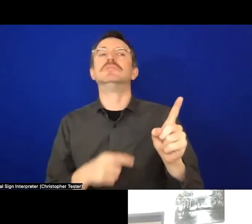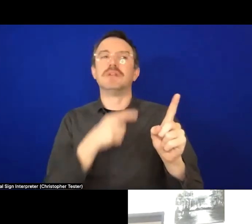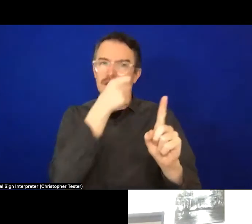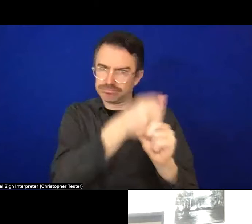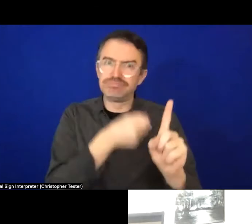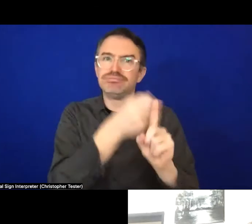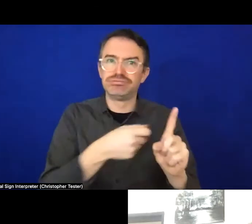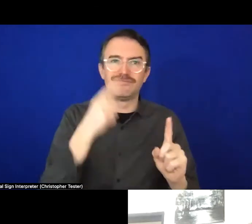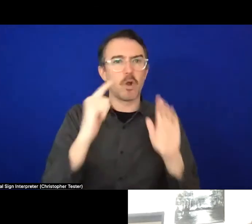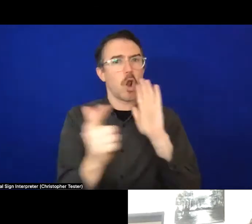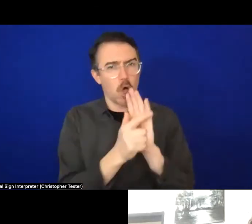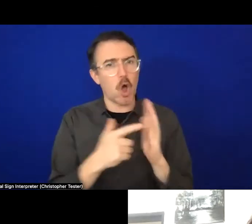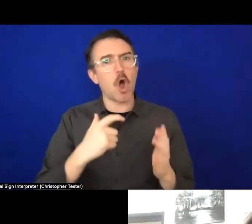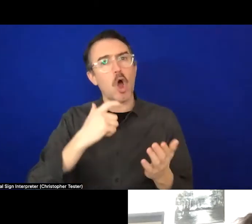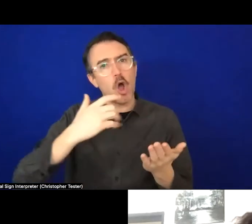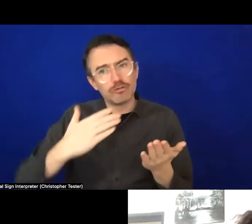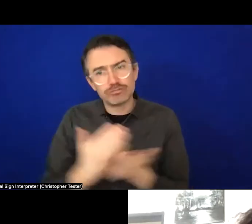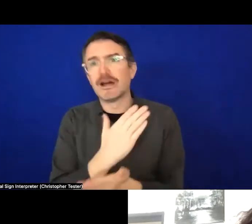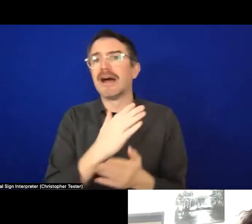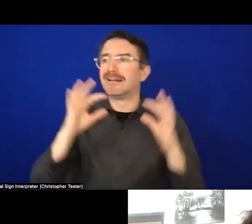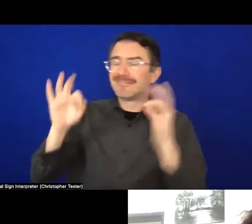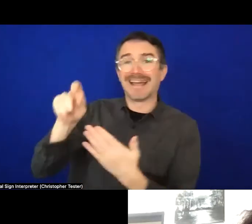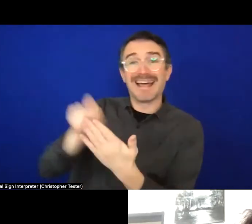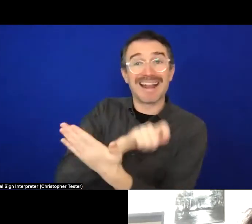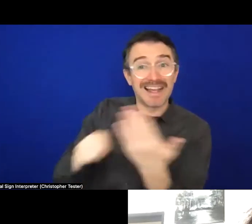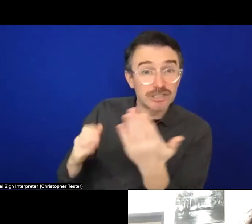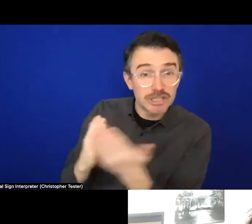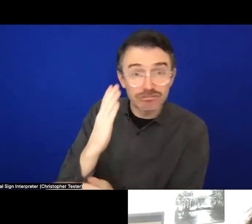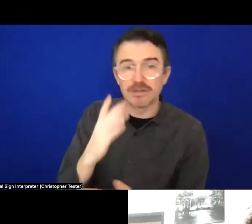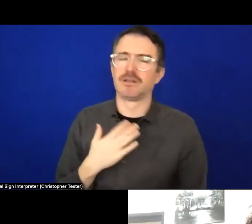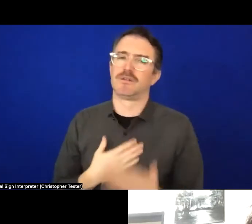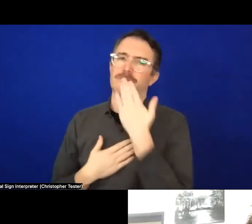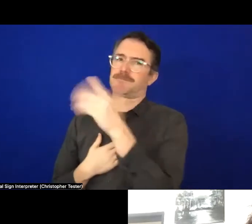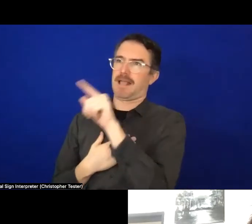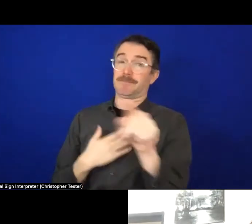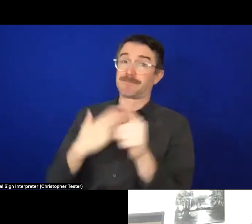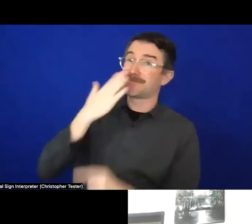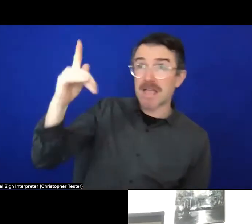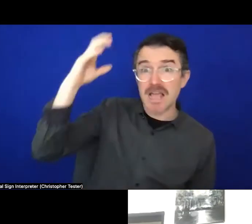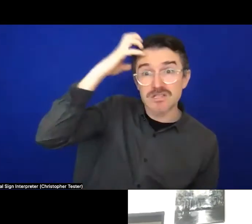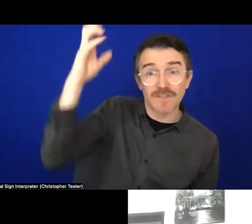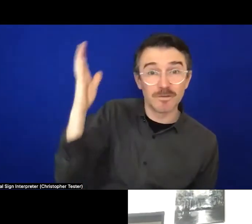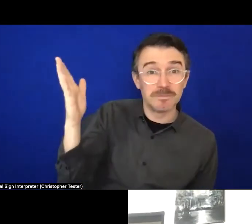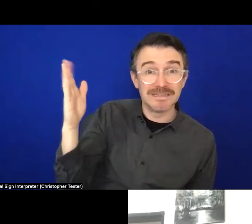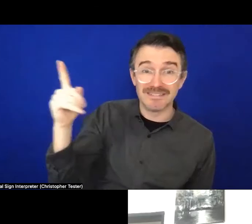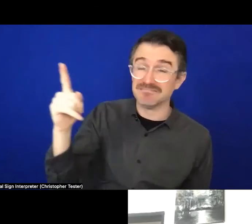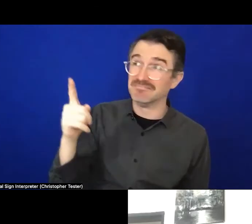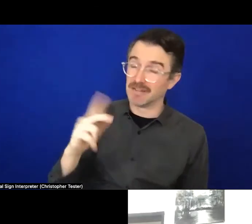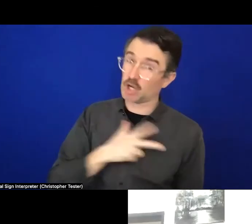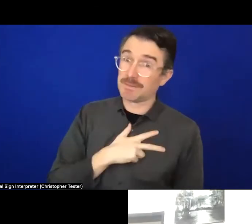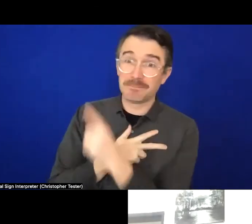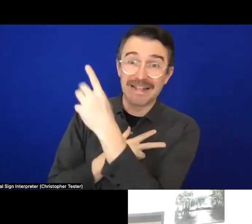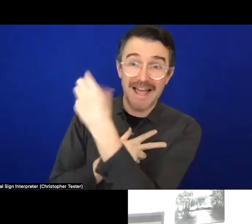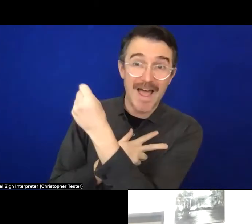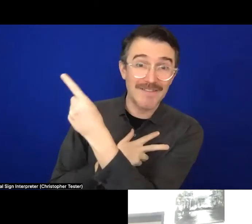Commission of the Republic Indonesia to make this commitment, because this is not easy. As you know, people with psychosocial disability, they